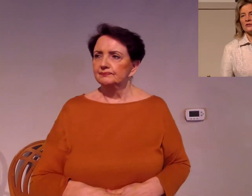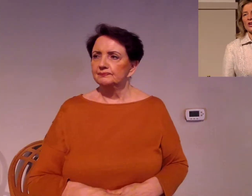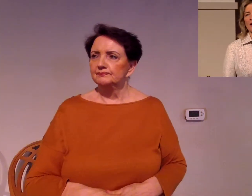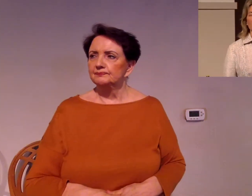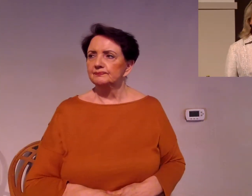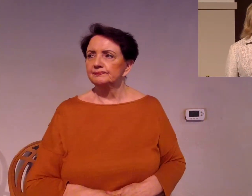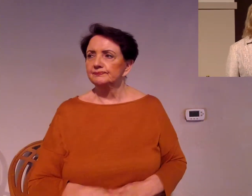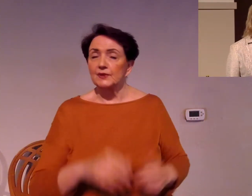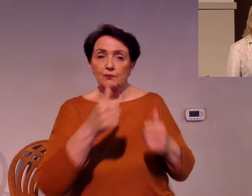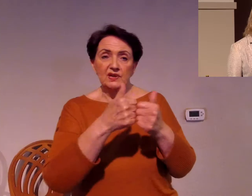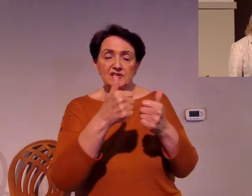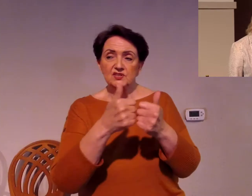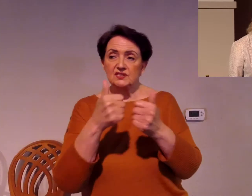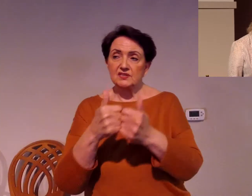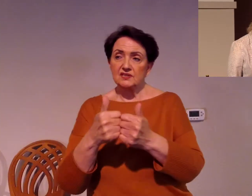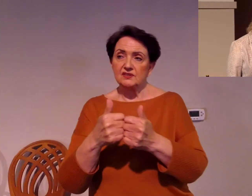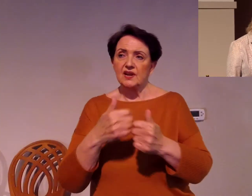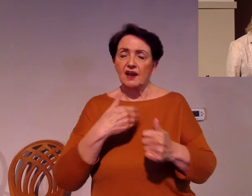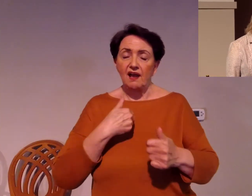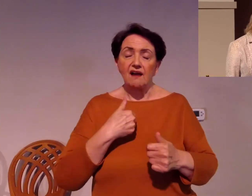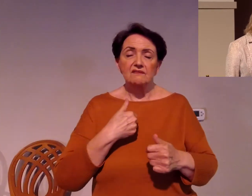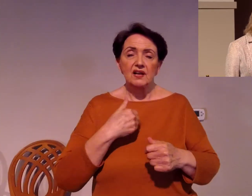And we each have an upper limit.